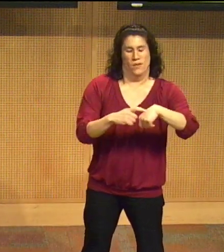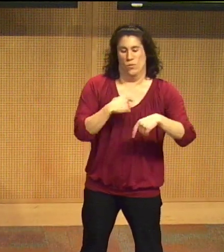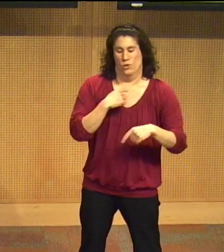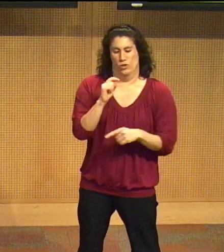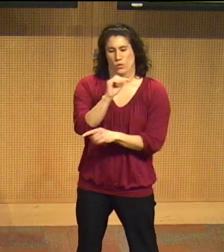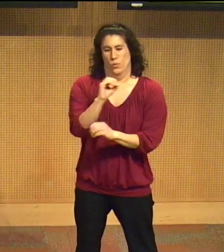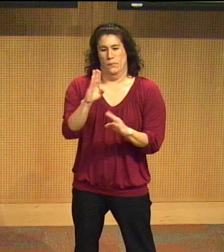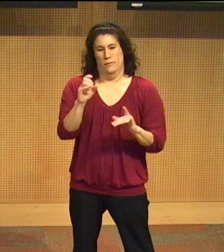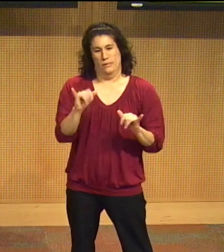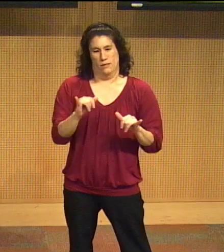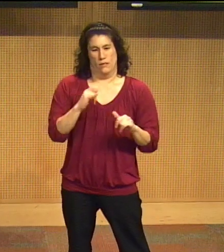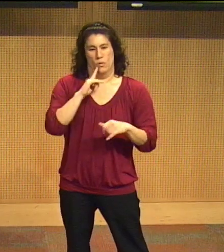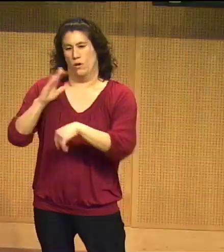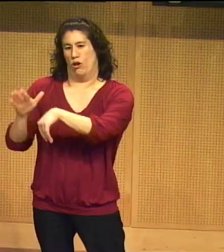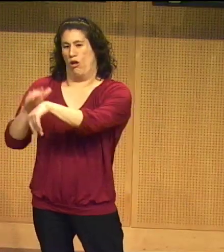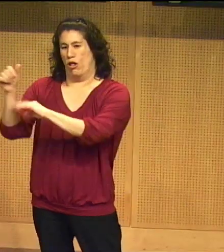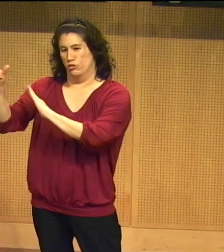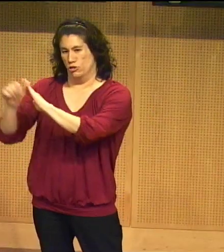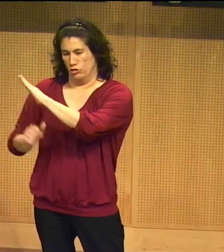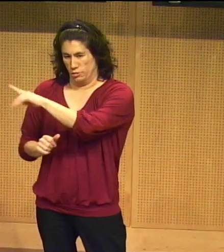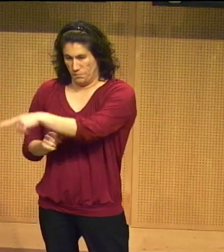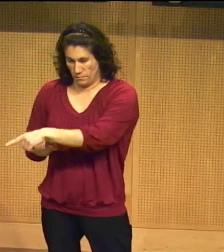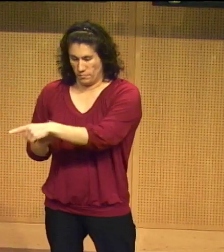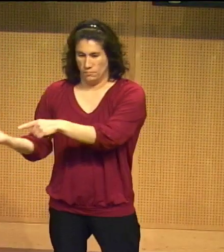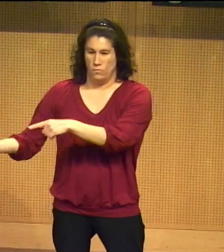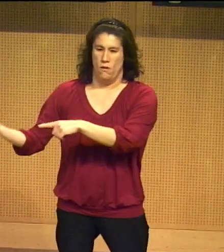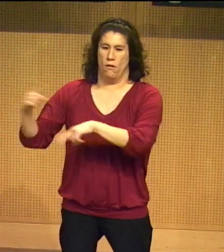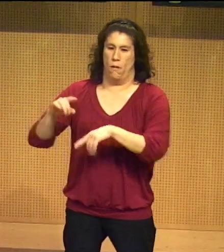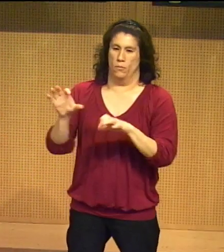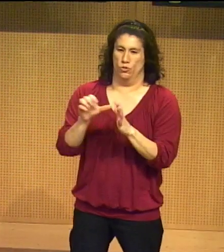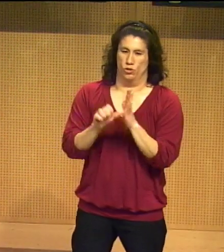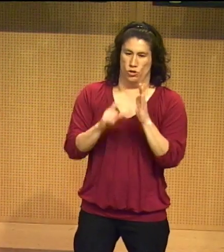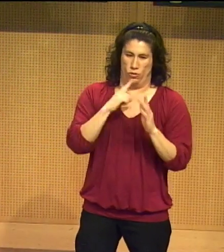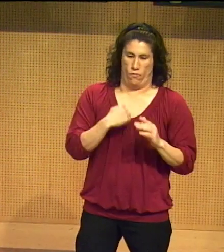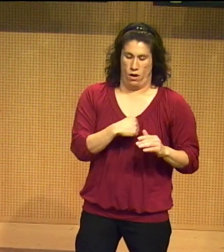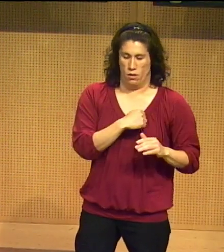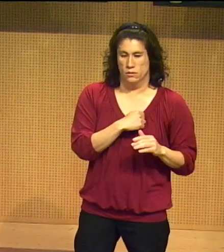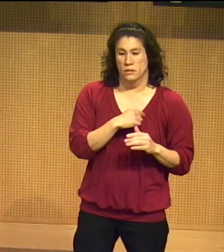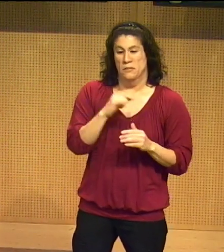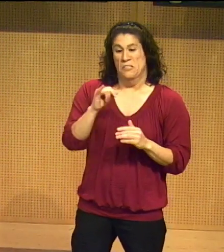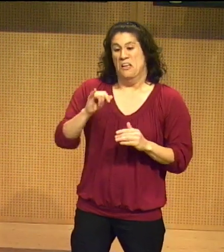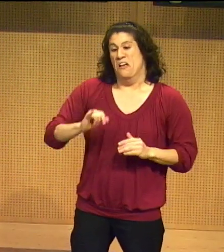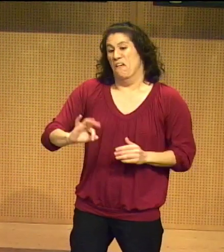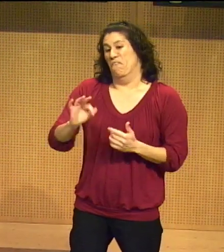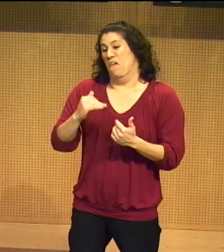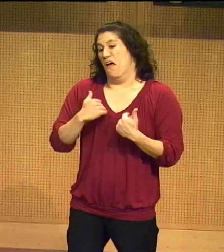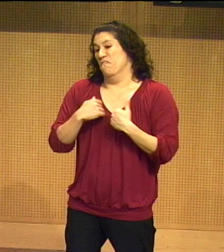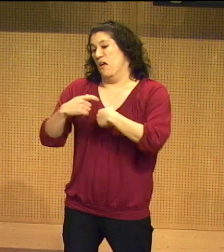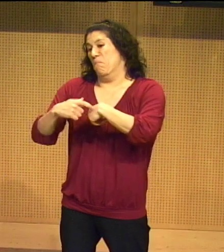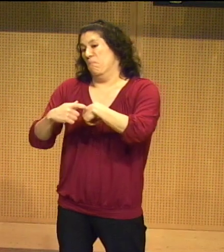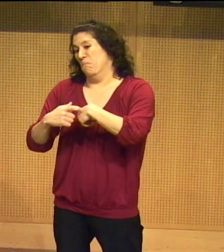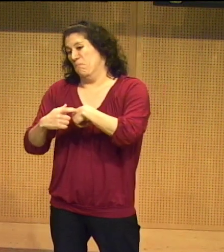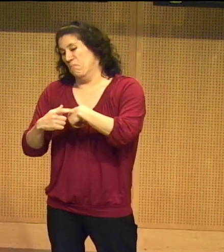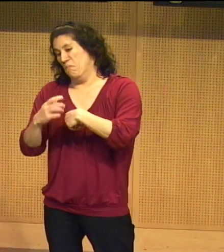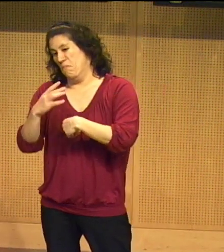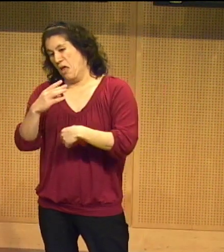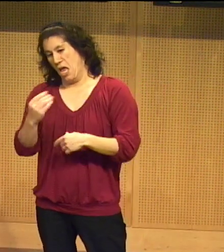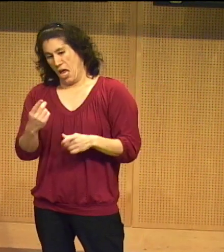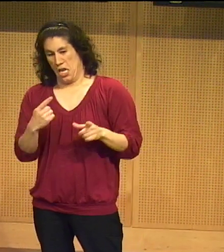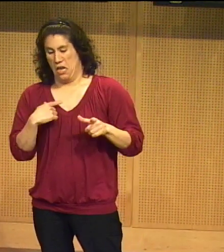surgery just because it gets too busy. So in that case, I'll call in a surgeon who'll do the surgery for us. If I have time and I